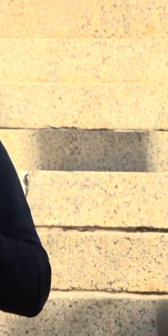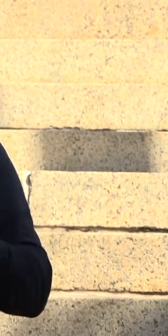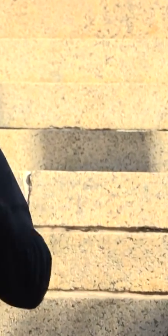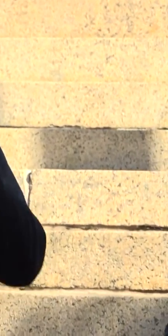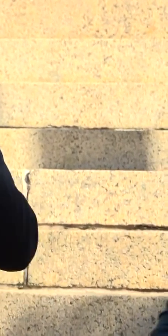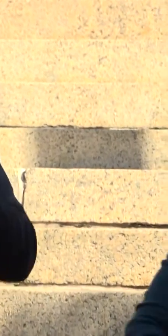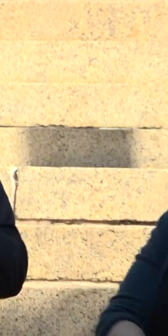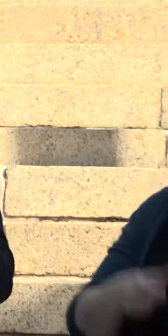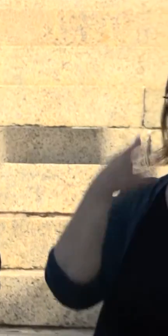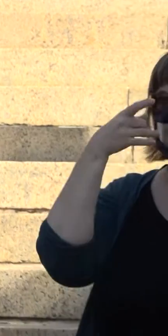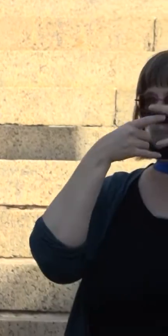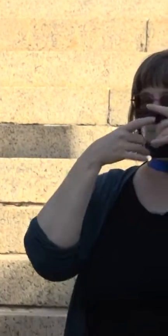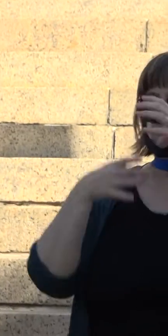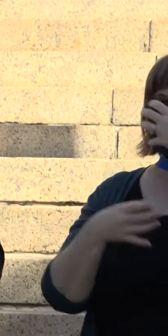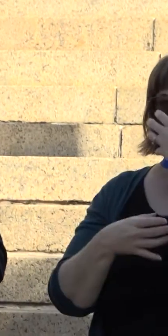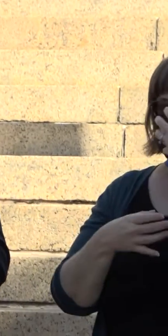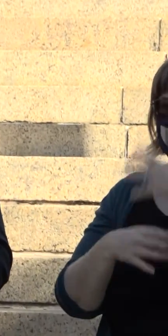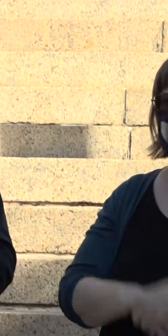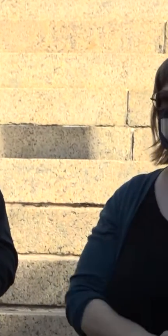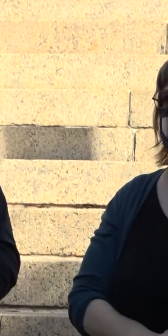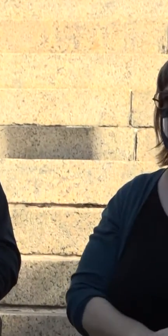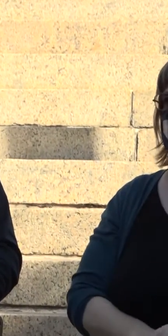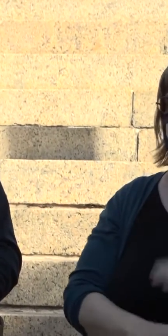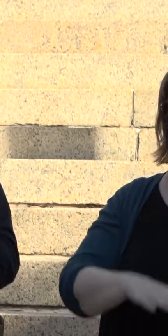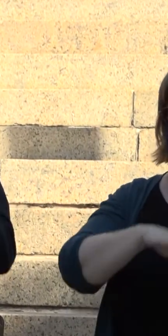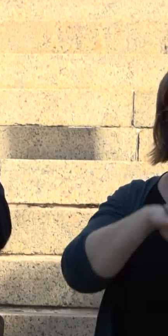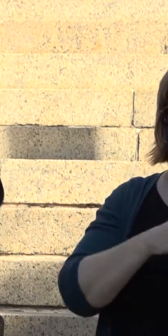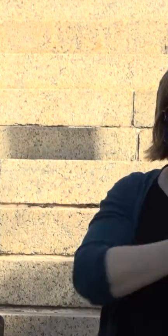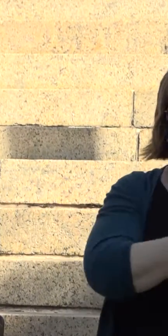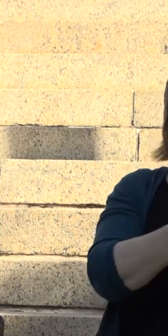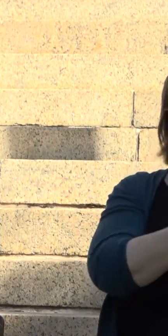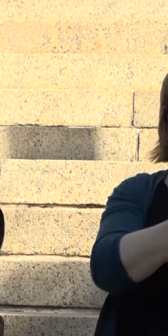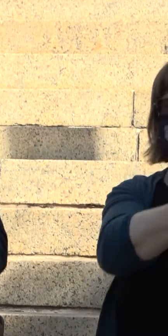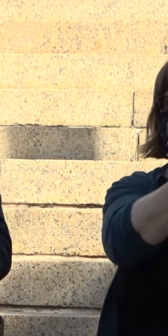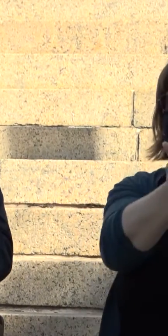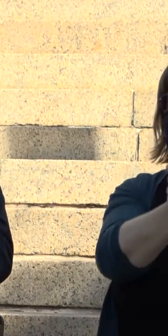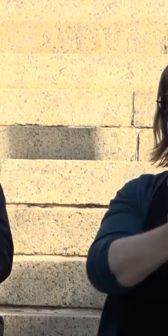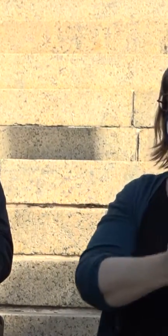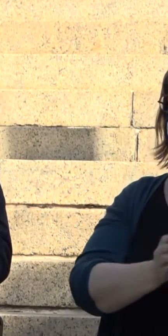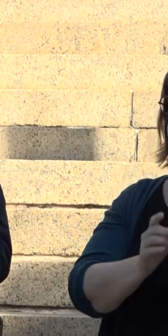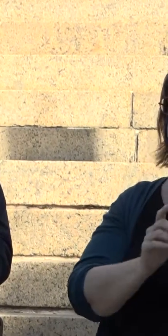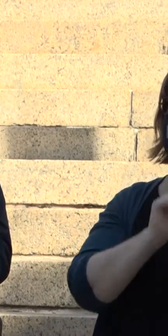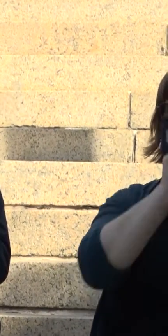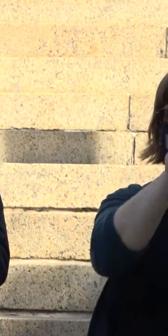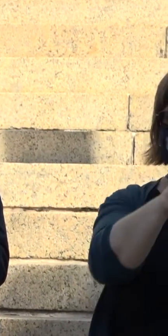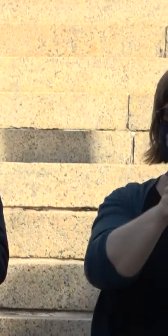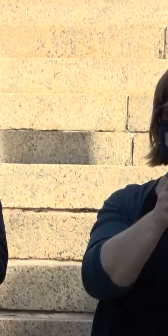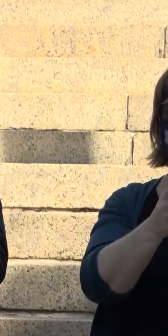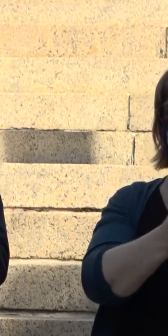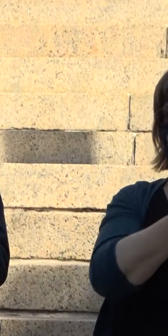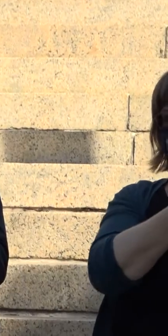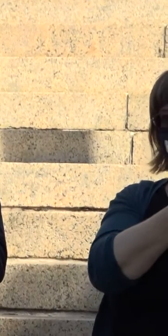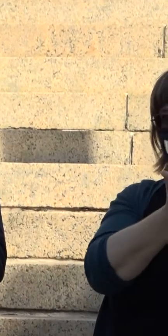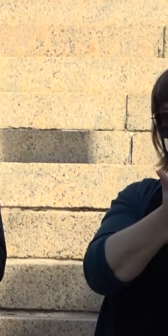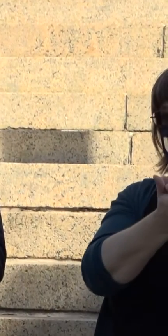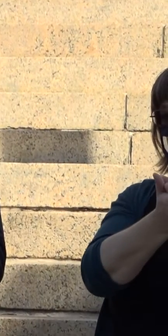gave us a mask, and off we went. We got on the boat and rode over to New York City. And as we're riding over,